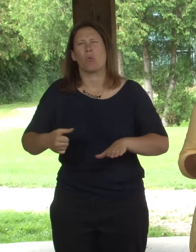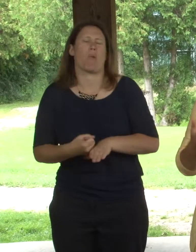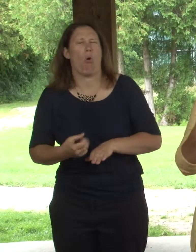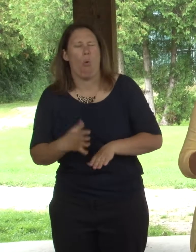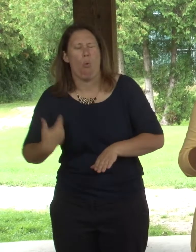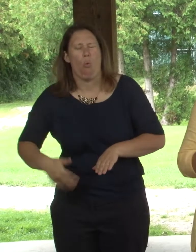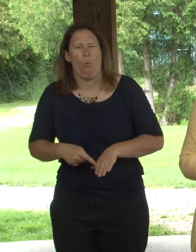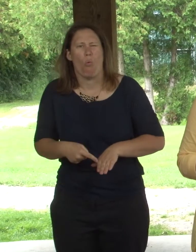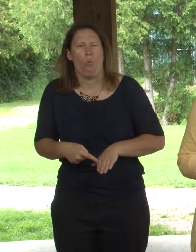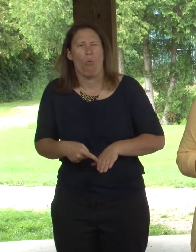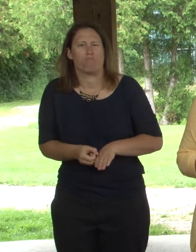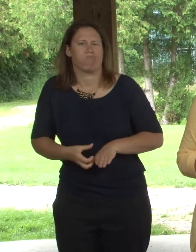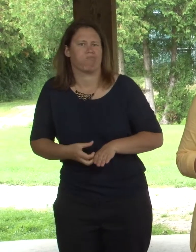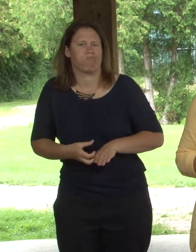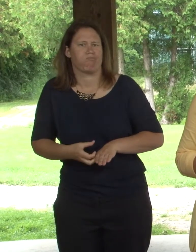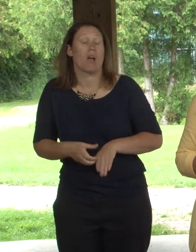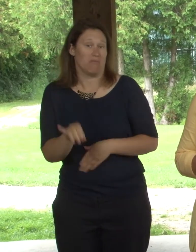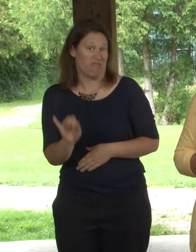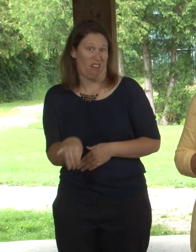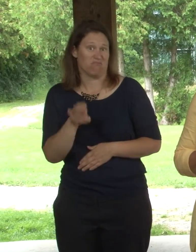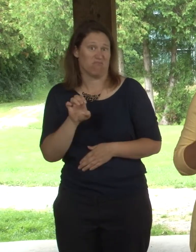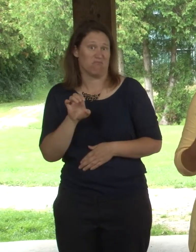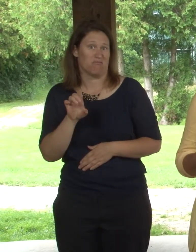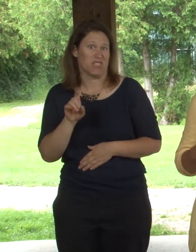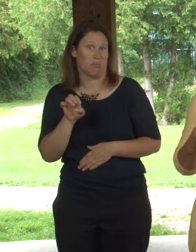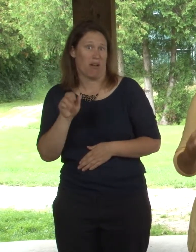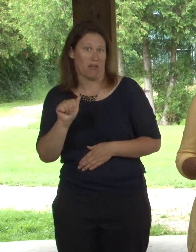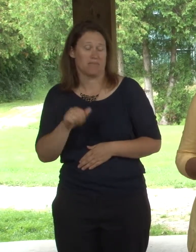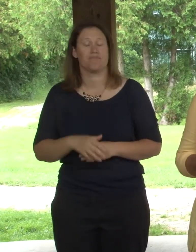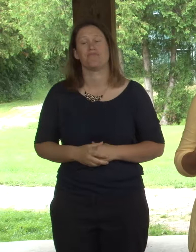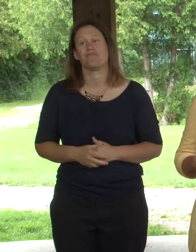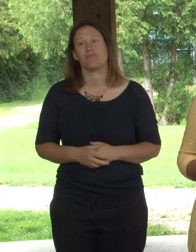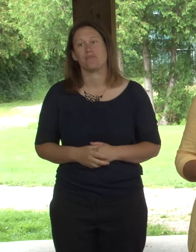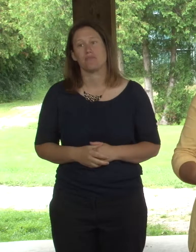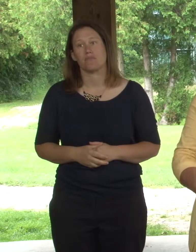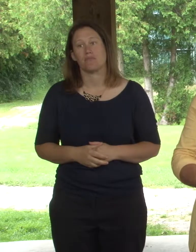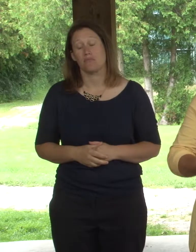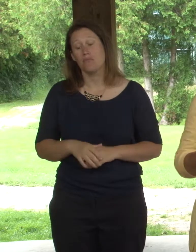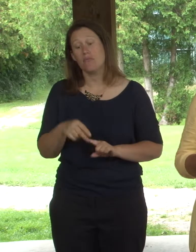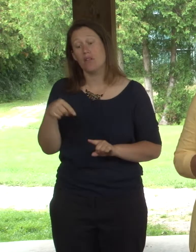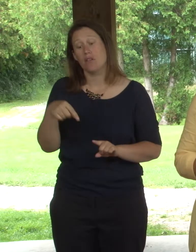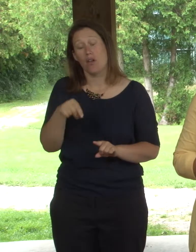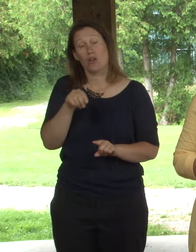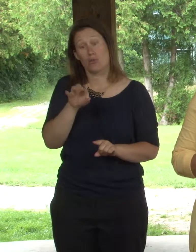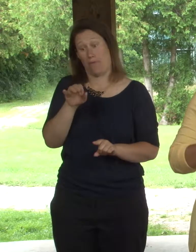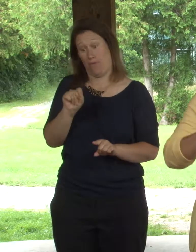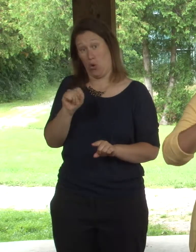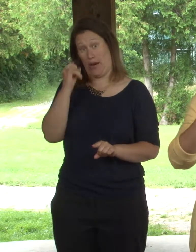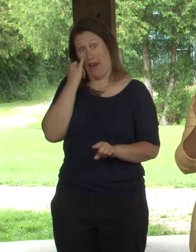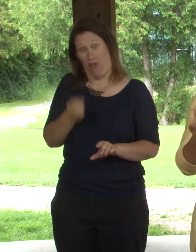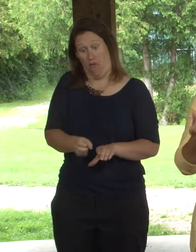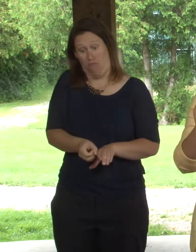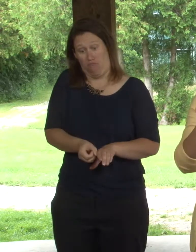swelling. Within the feet, if we develop edema or swelling within the feet, and as it moves up the leg,